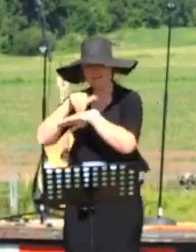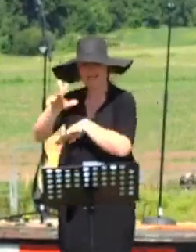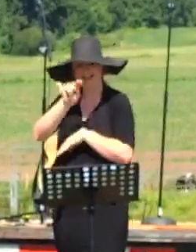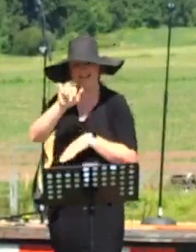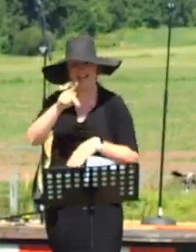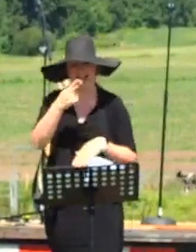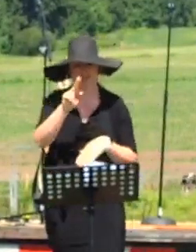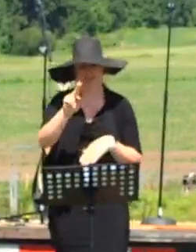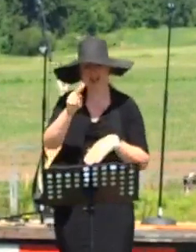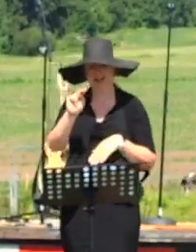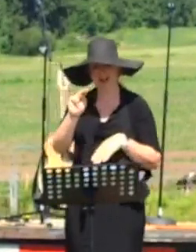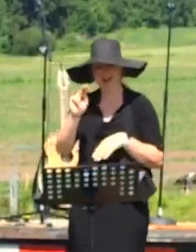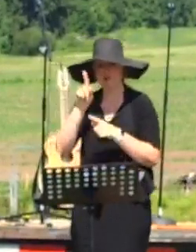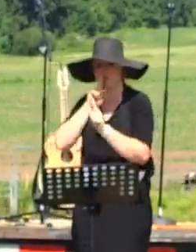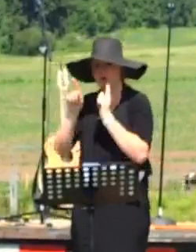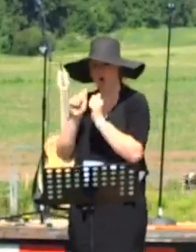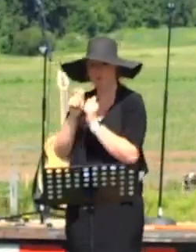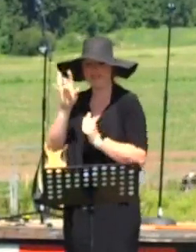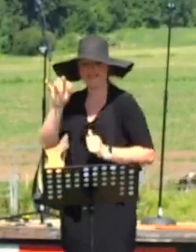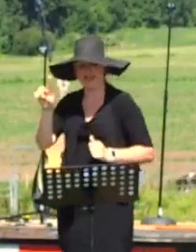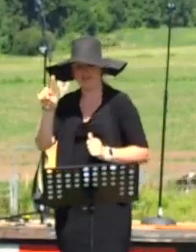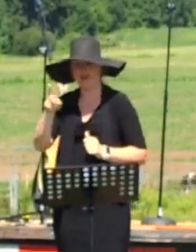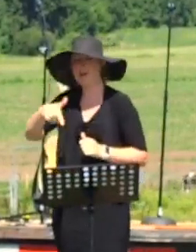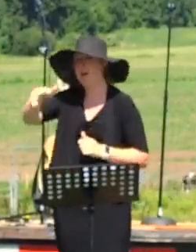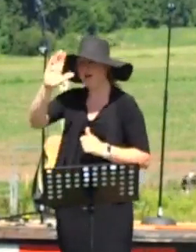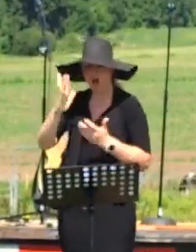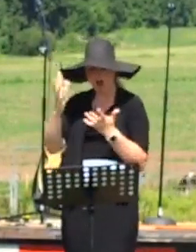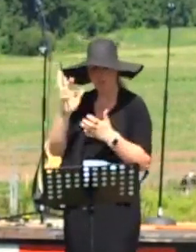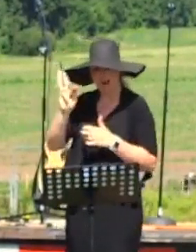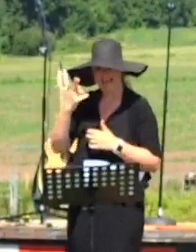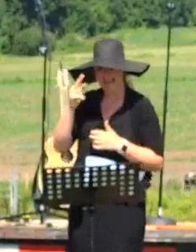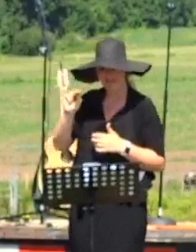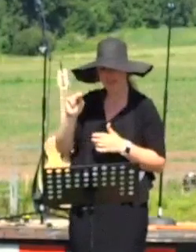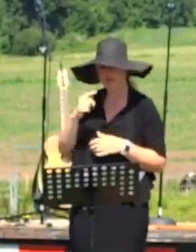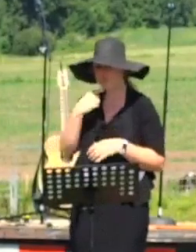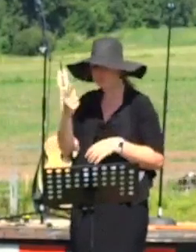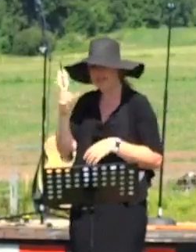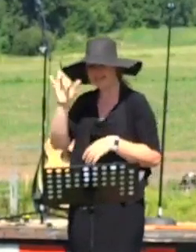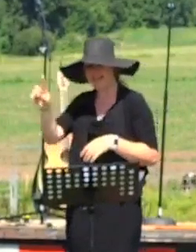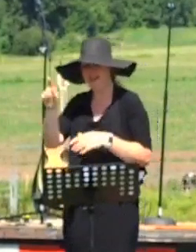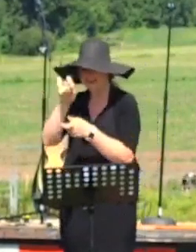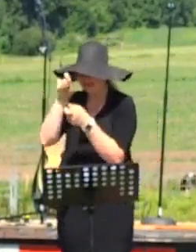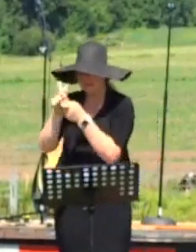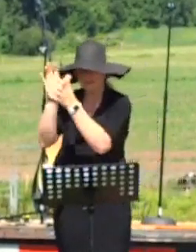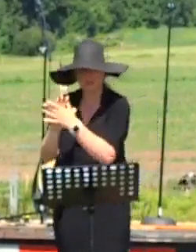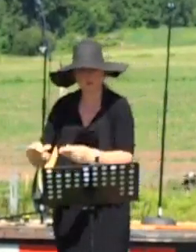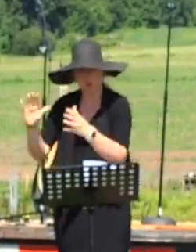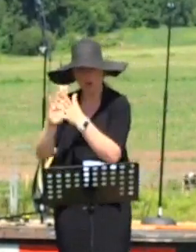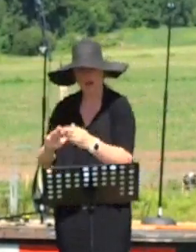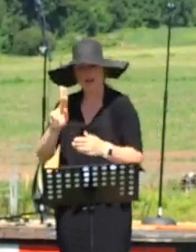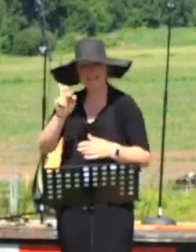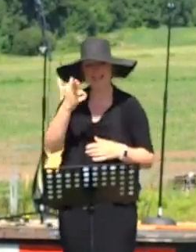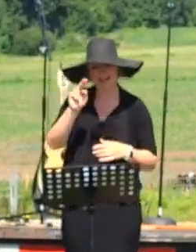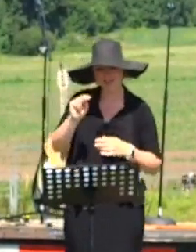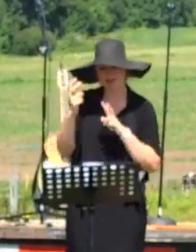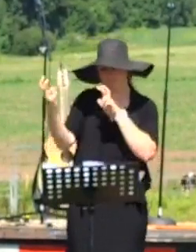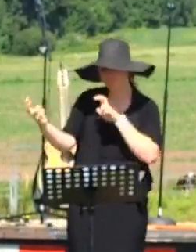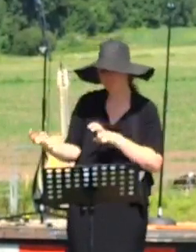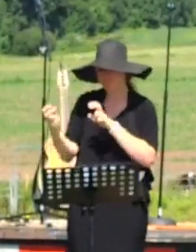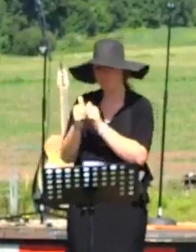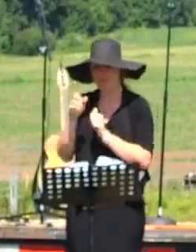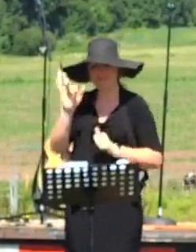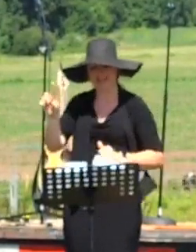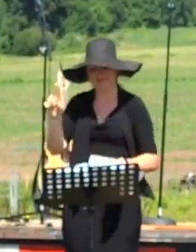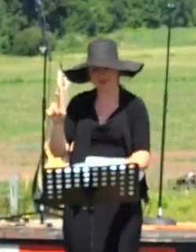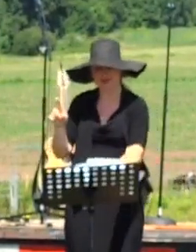to tell David this story. There were two men in a certain town. One was rich and one was poor. The rich